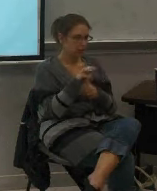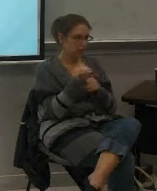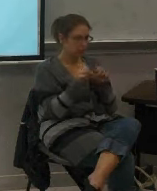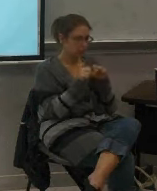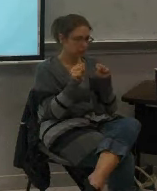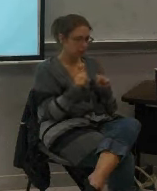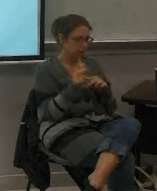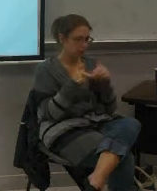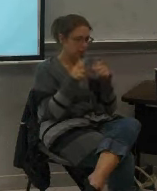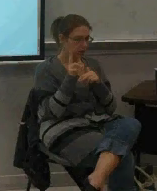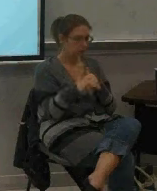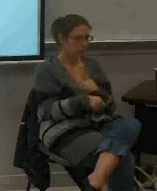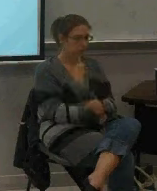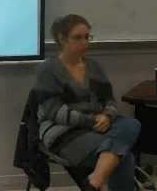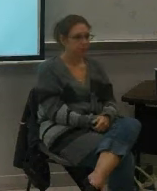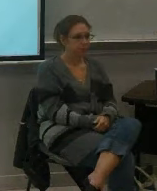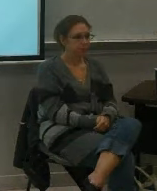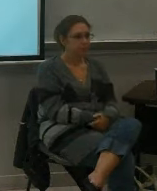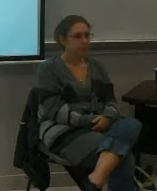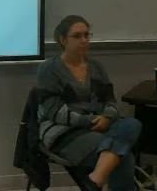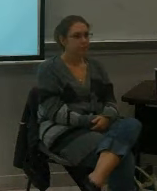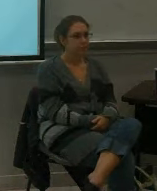ecosystem.